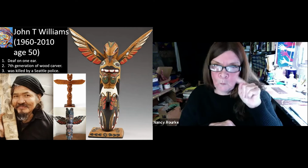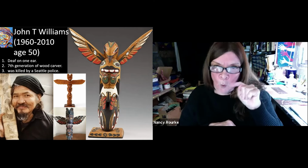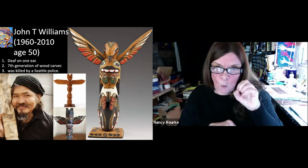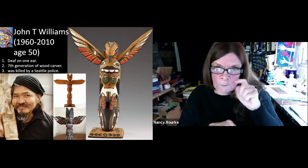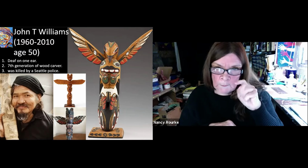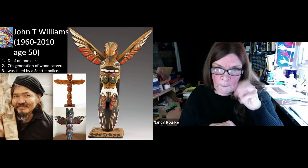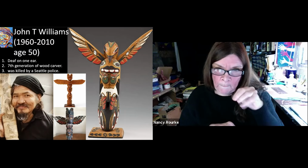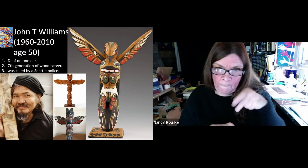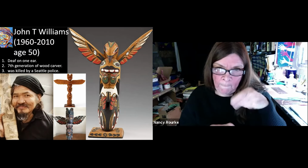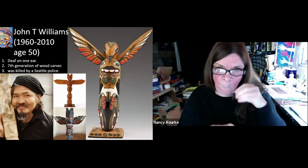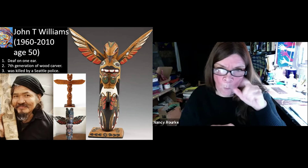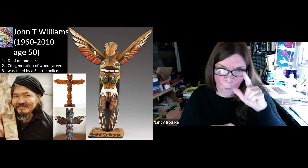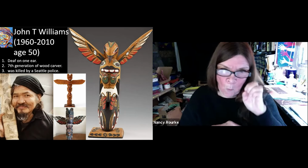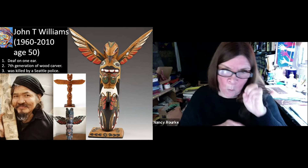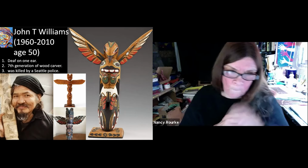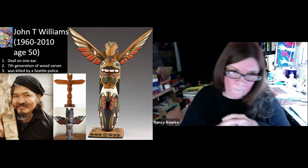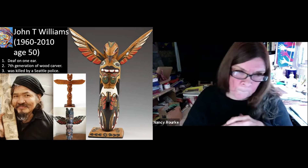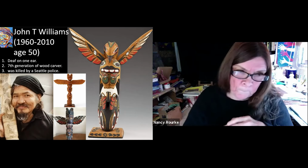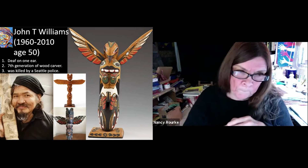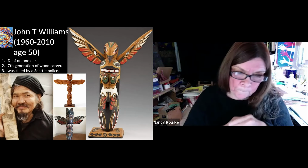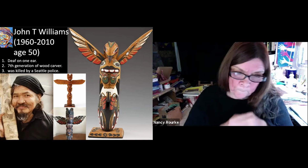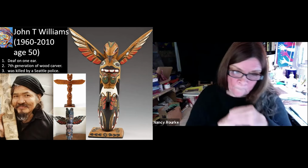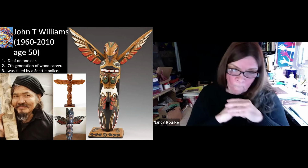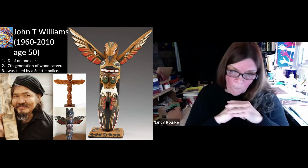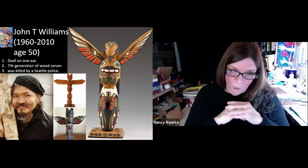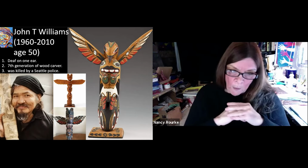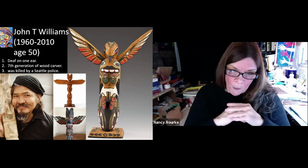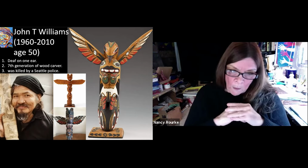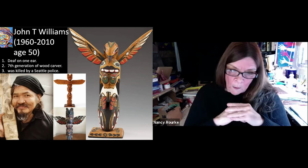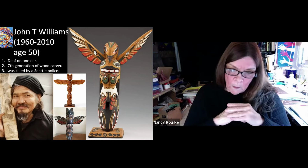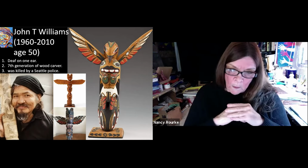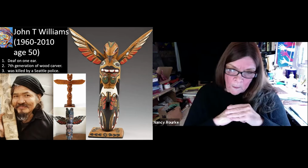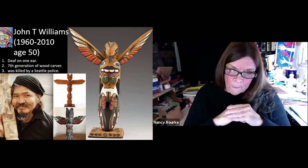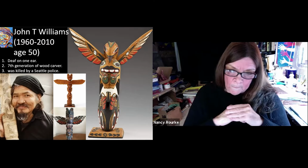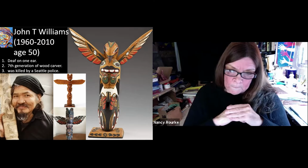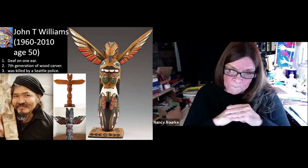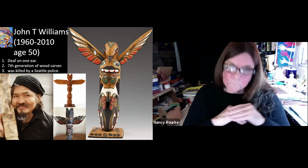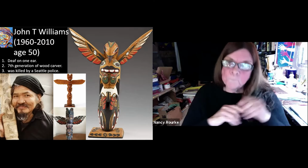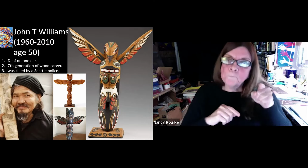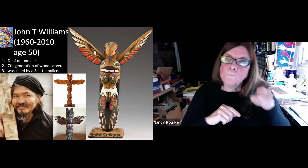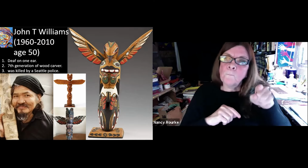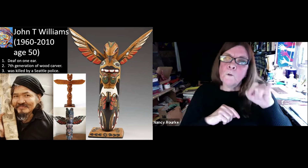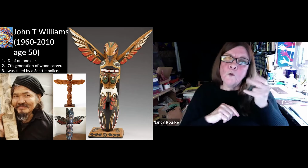closer, John is holding a piece of wood in his arms. That is actually a totem pole that he is working on.